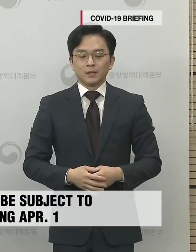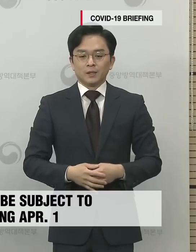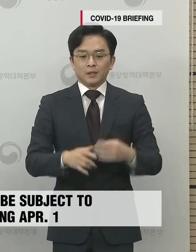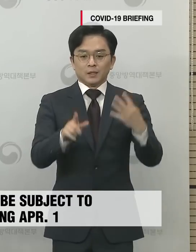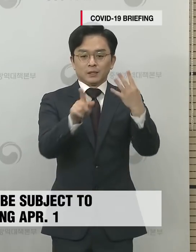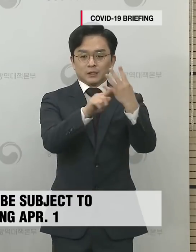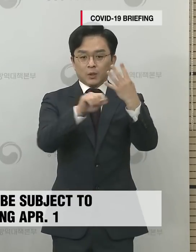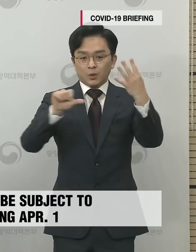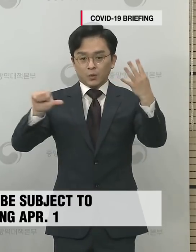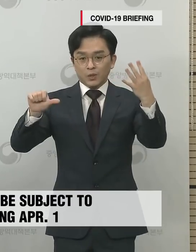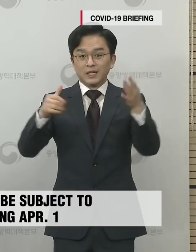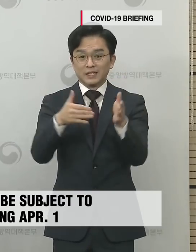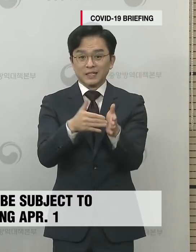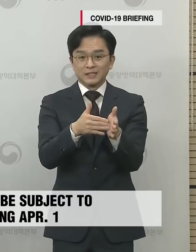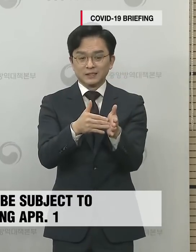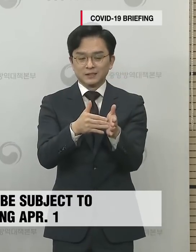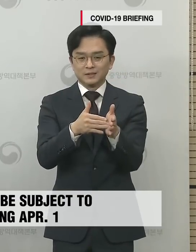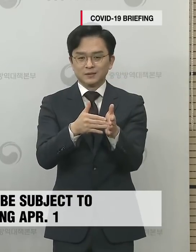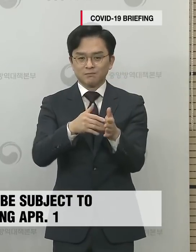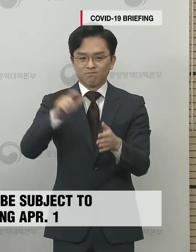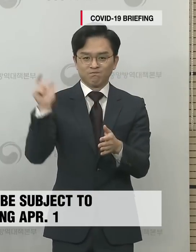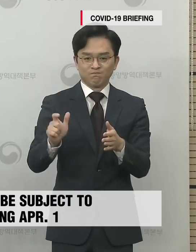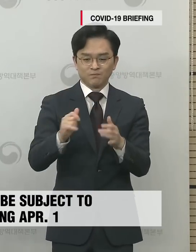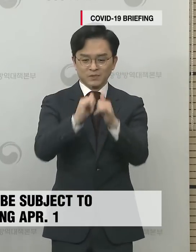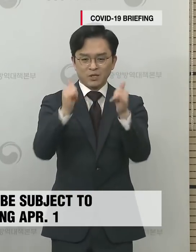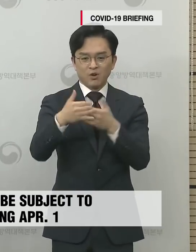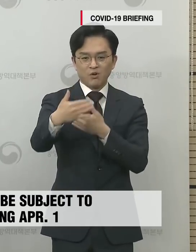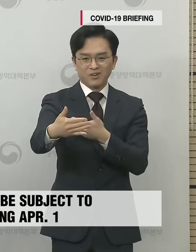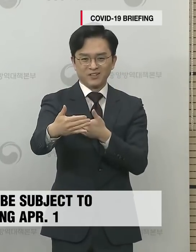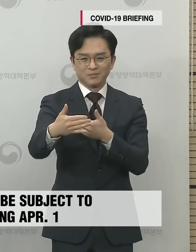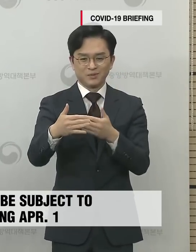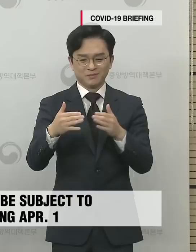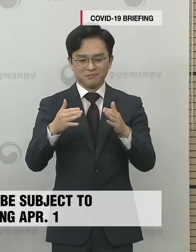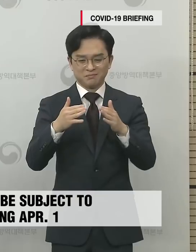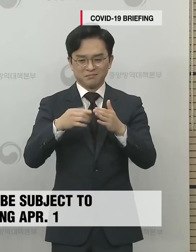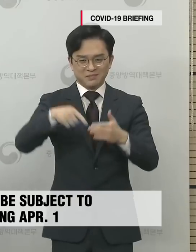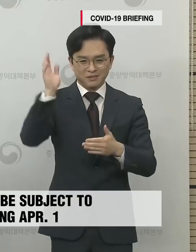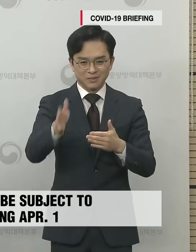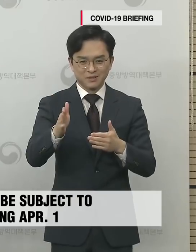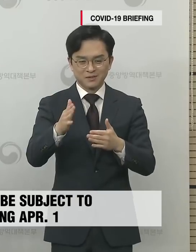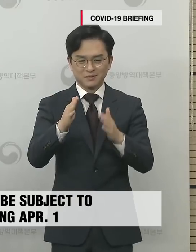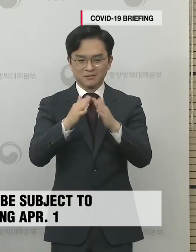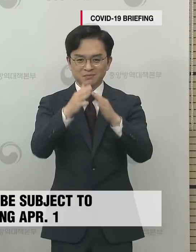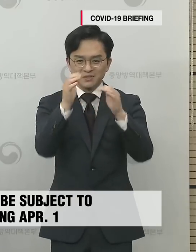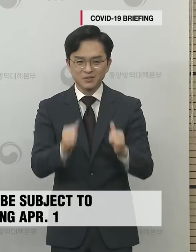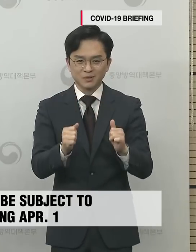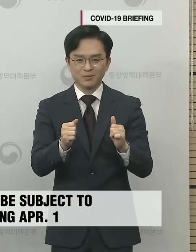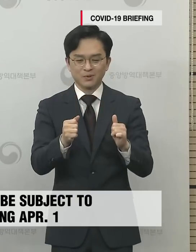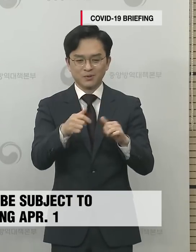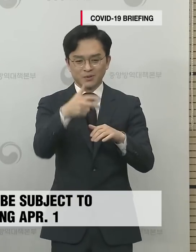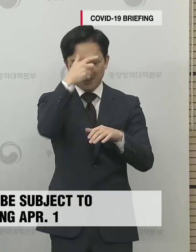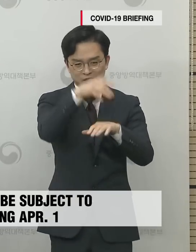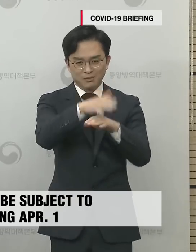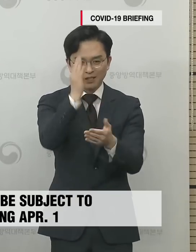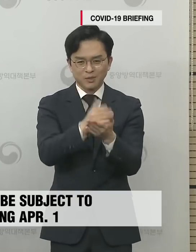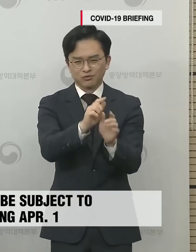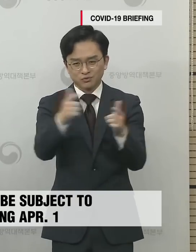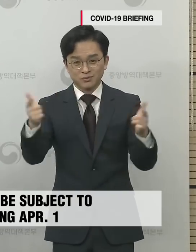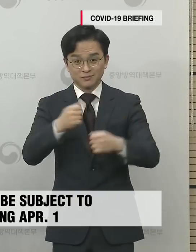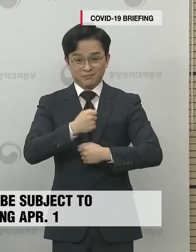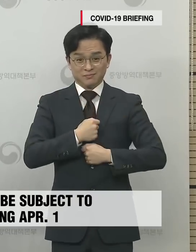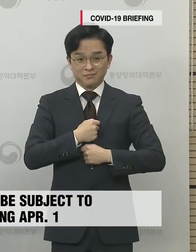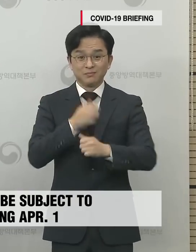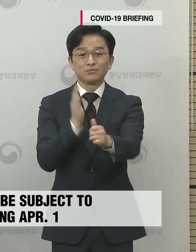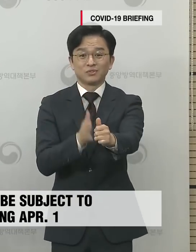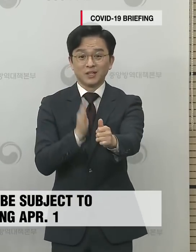And until April 5th, the government has promoted the enhanced social distancing campaign, and we continue